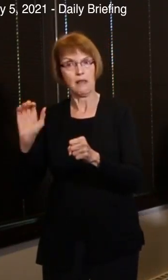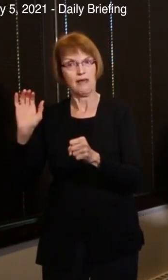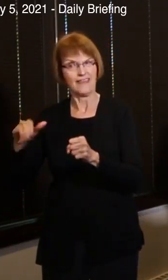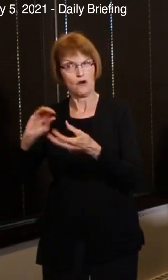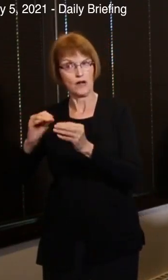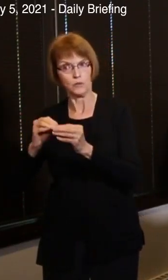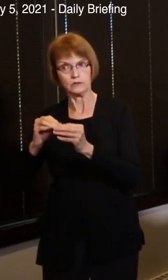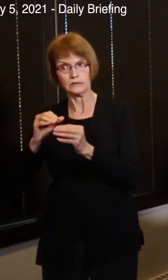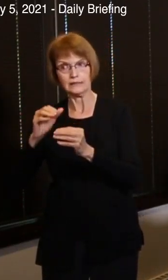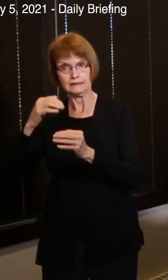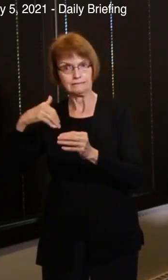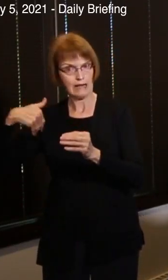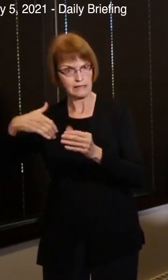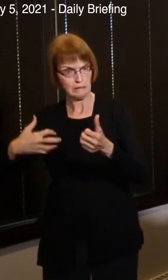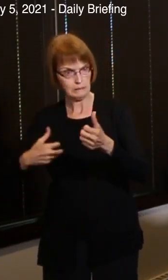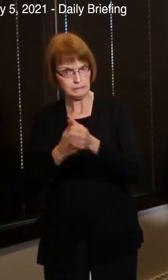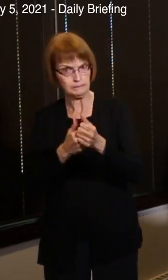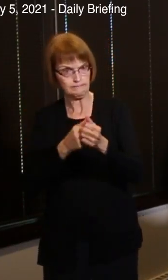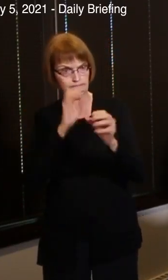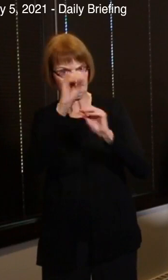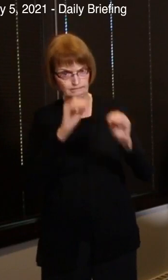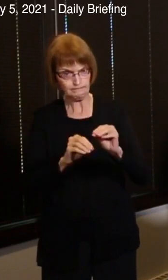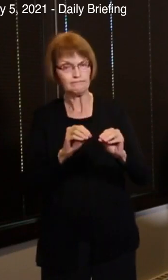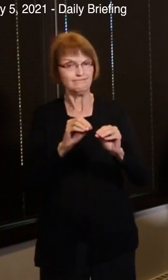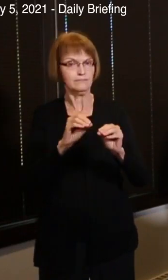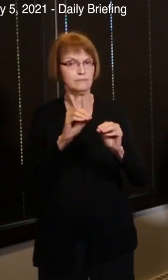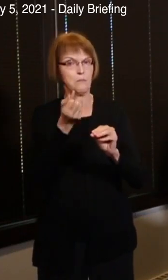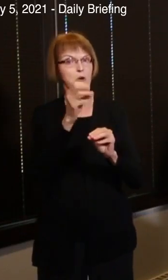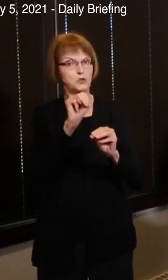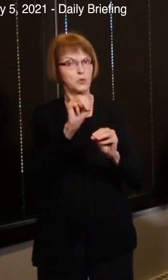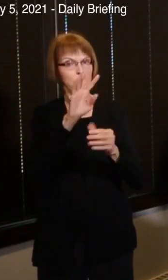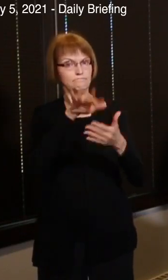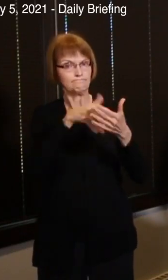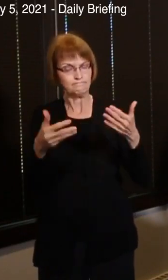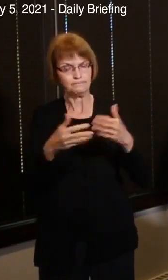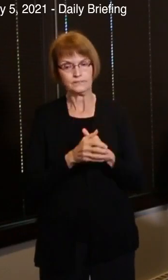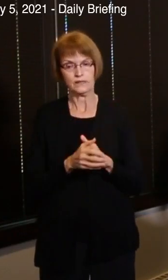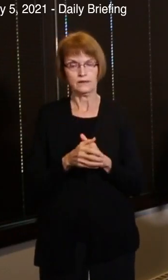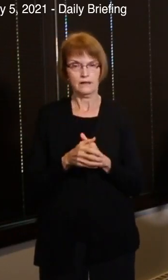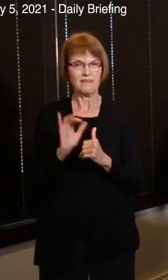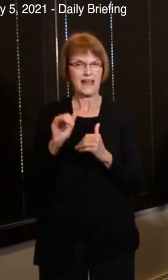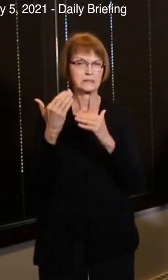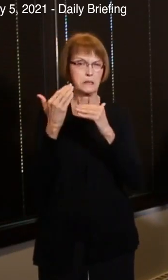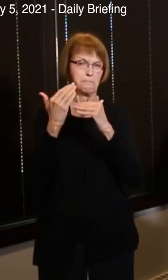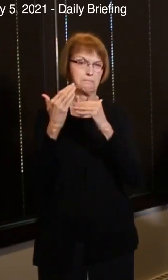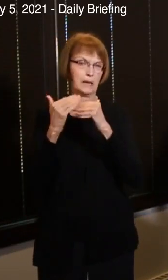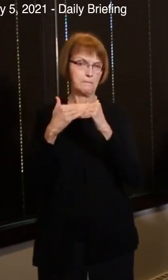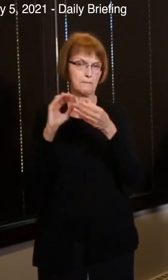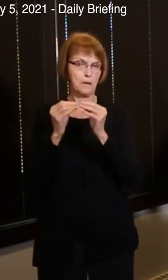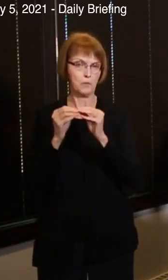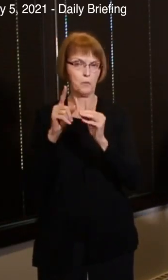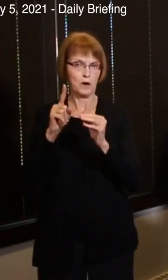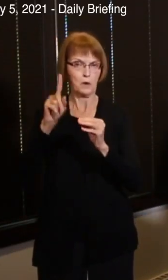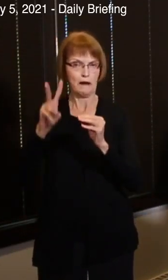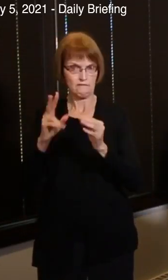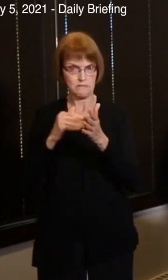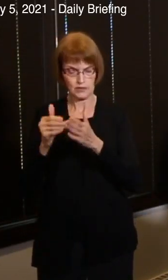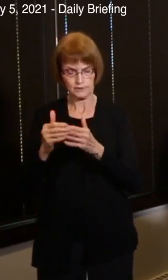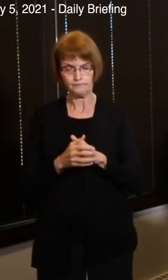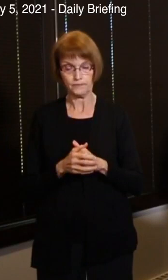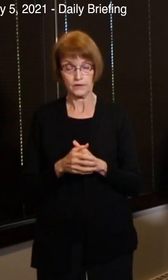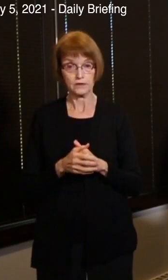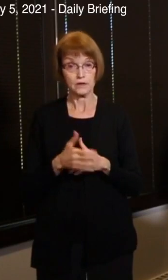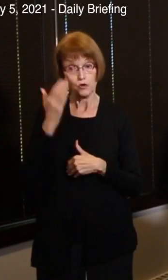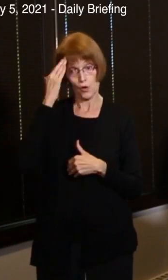places like that. And so at a minimum, these are our numbers. Now, I think as everybody knows, or as I just said,